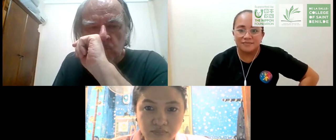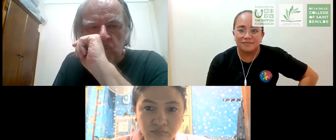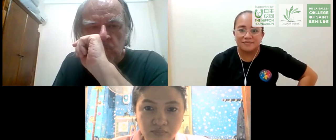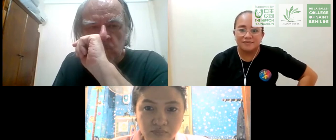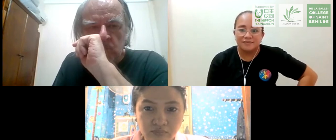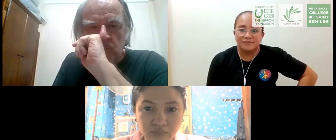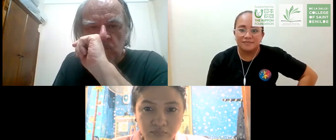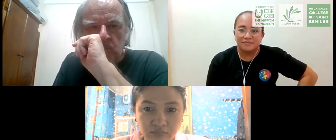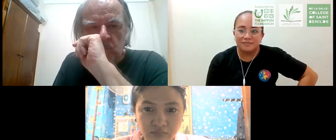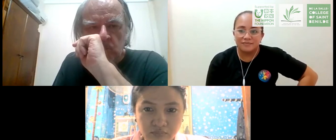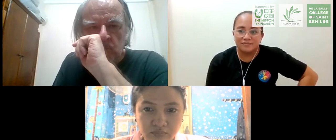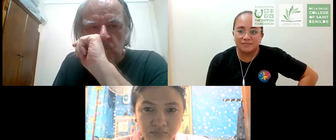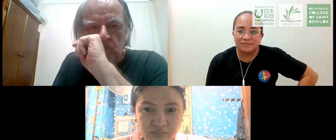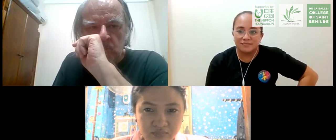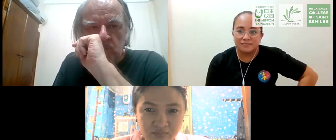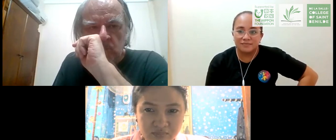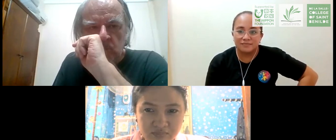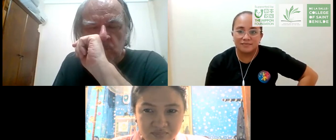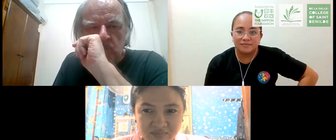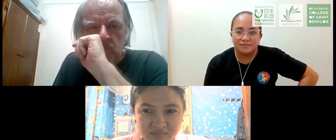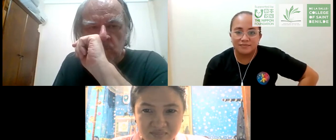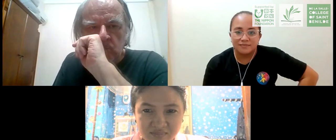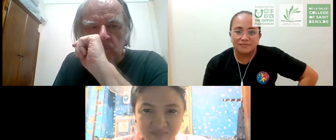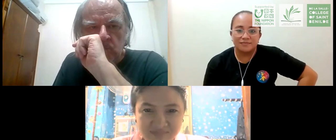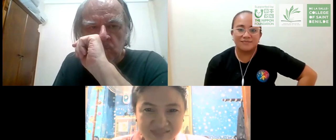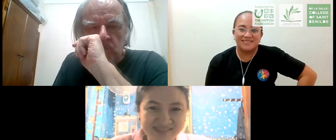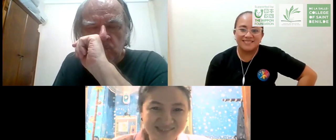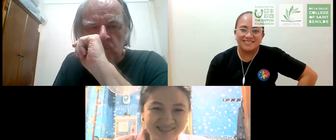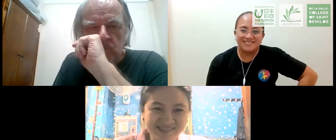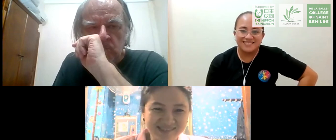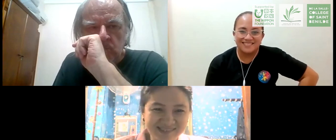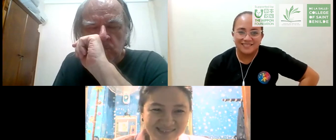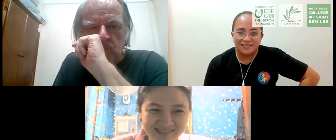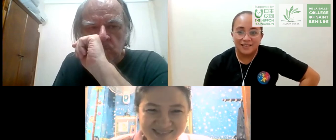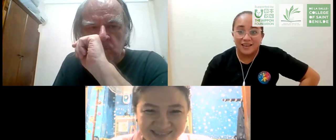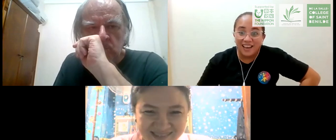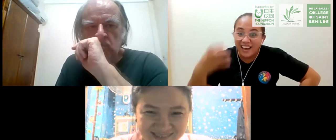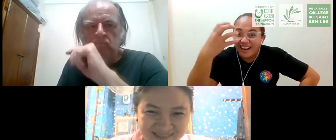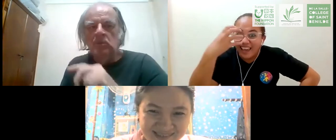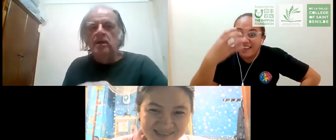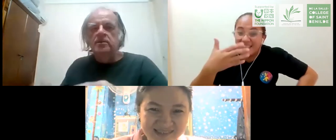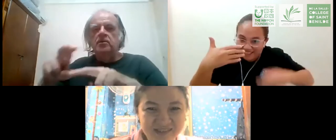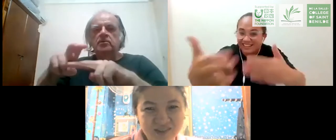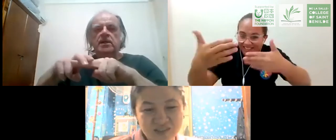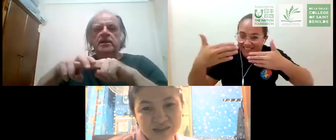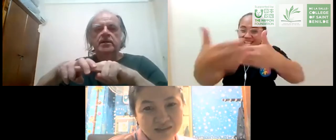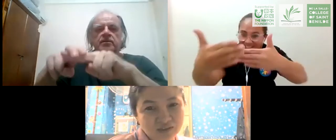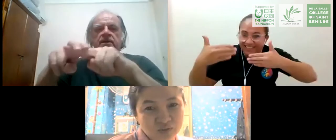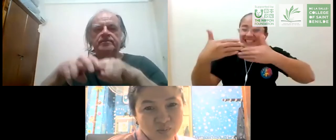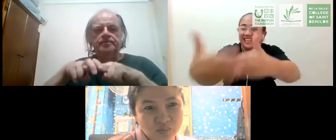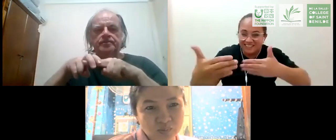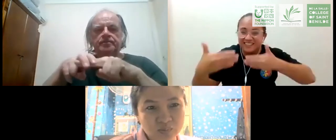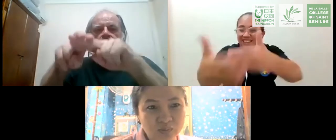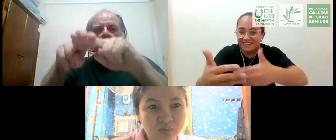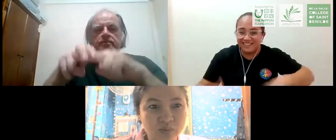Jasmine did it with her, the person sitting on her dominant hand. Yeah, so like this,